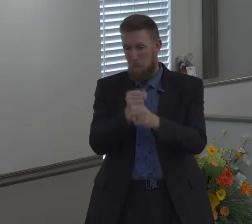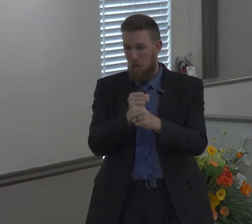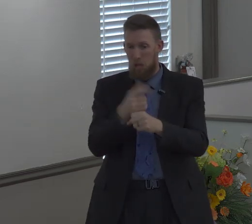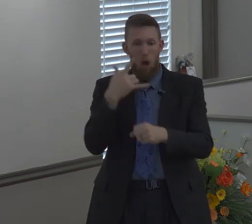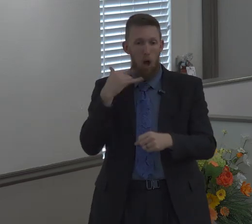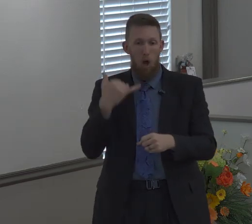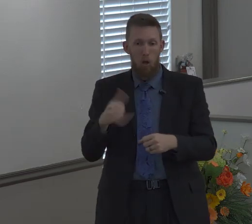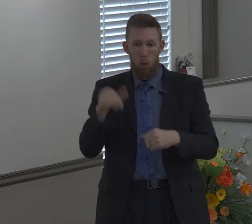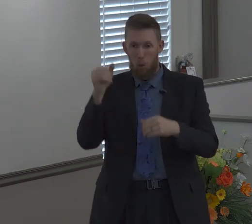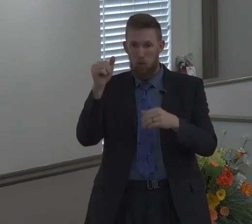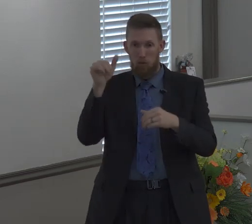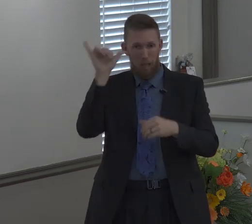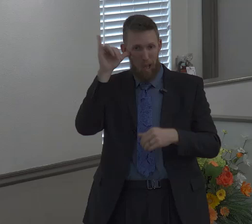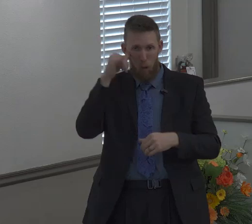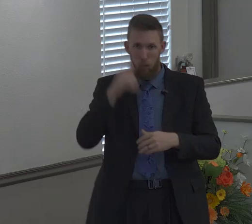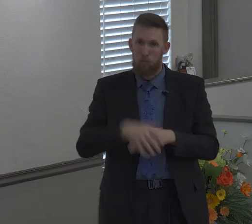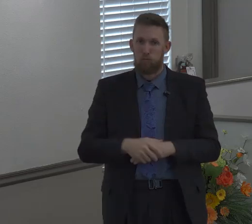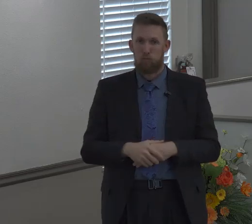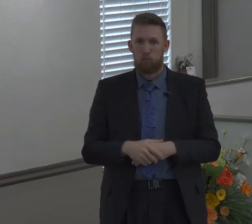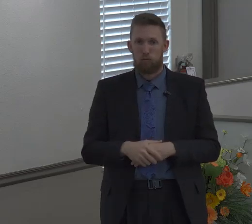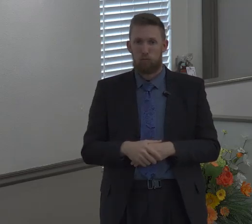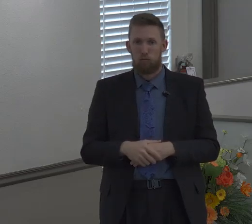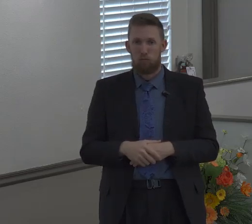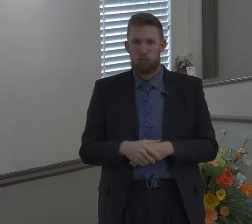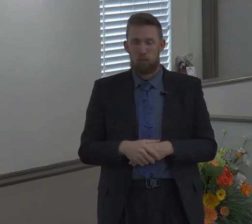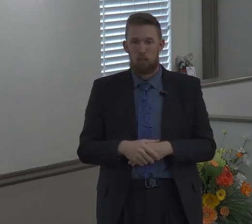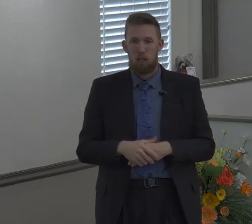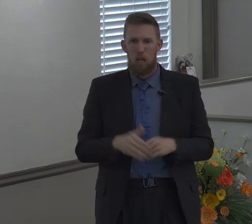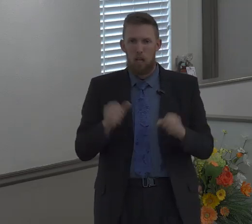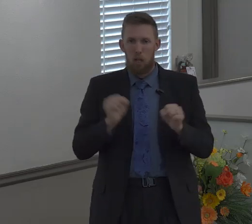They're all over the place. Go worship.